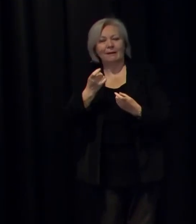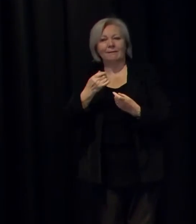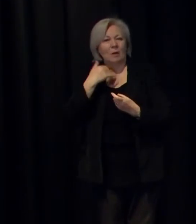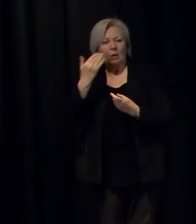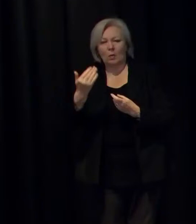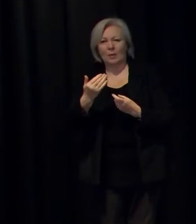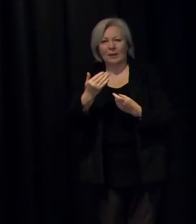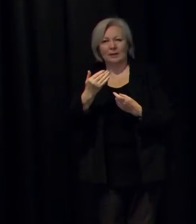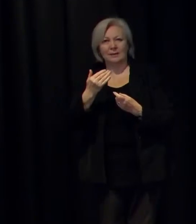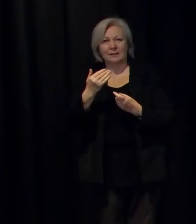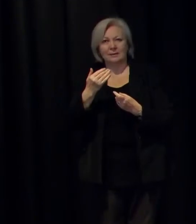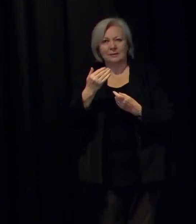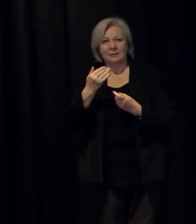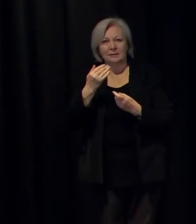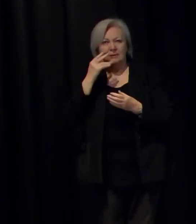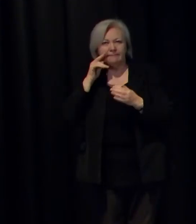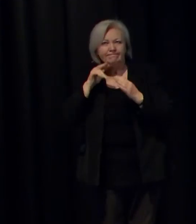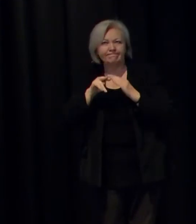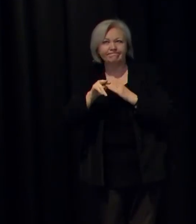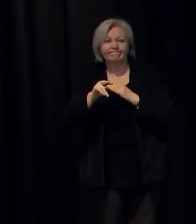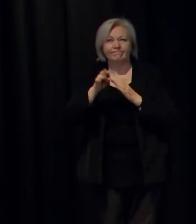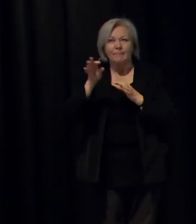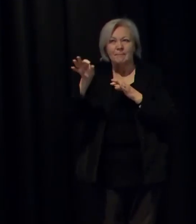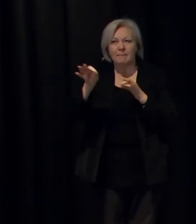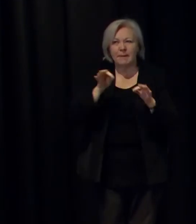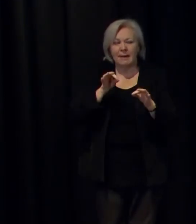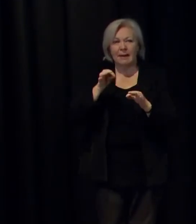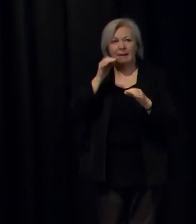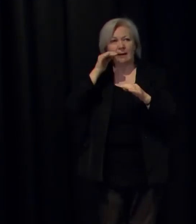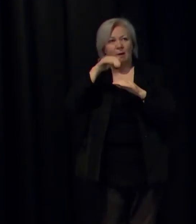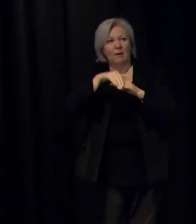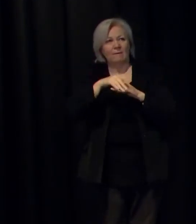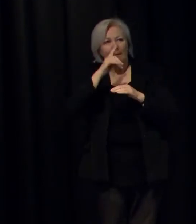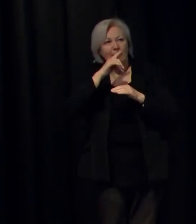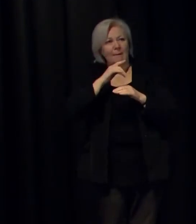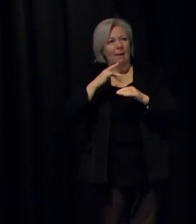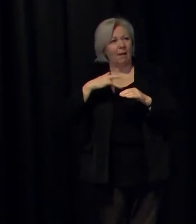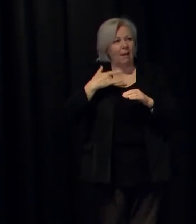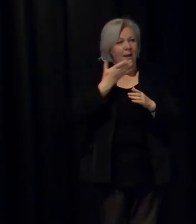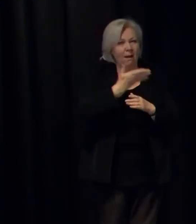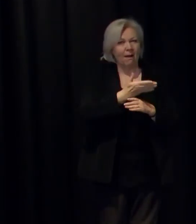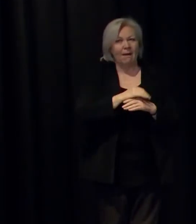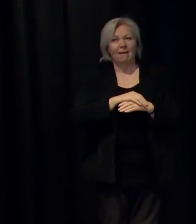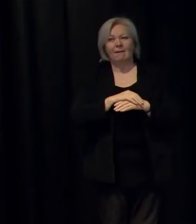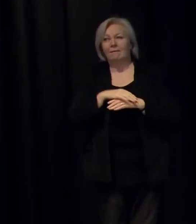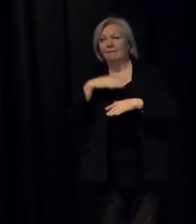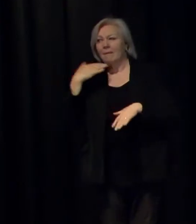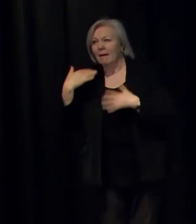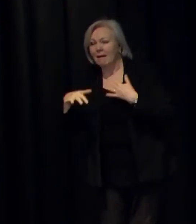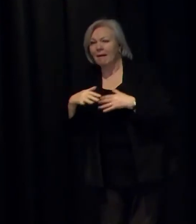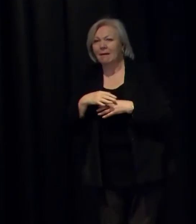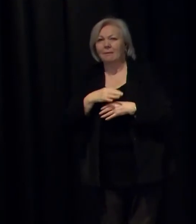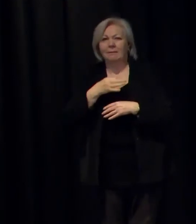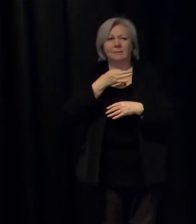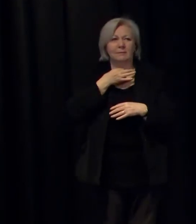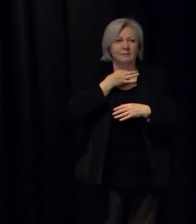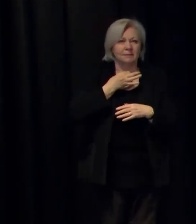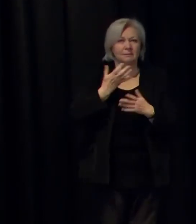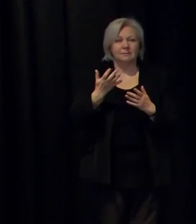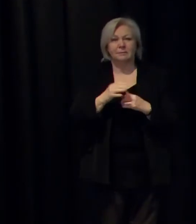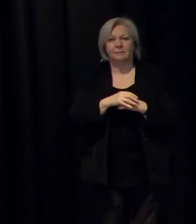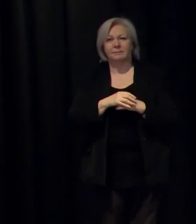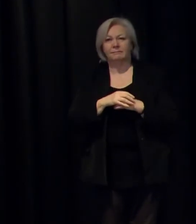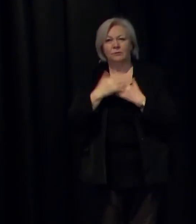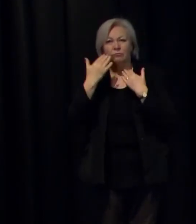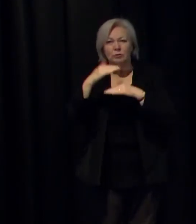again between social licence and the harms and the difficulties that we know that restrictions impose. And